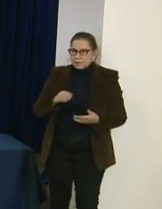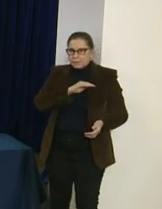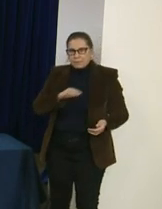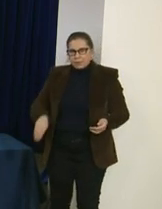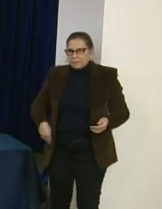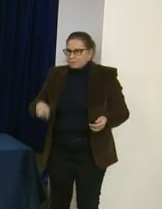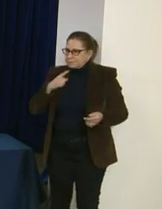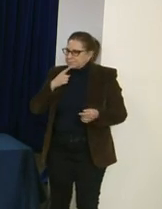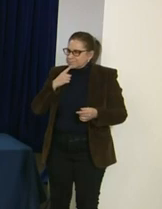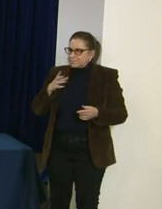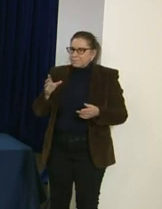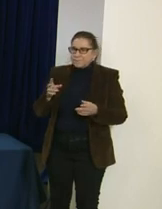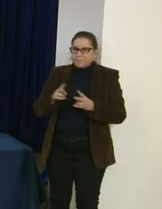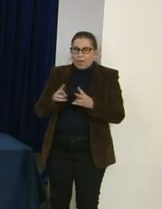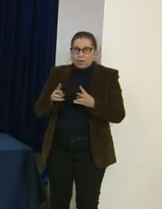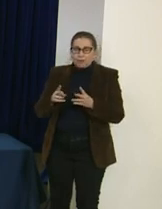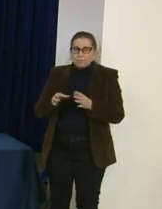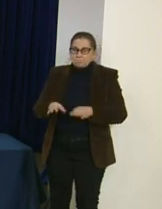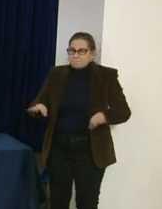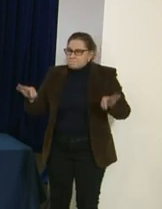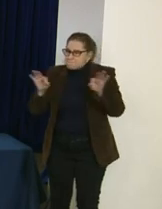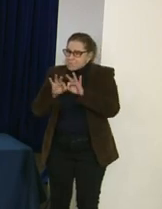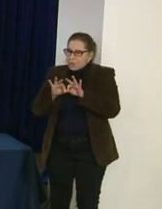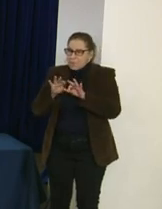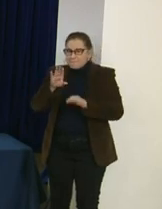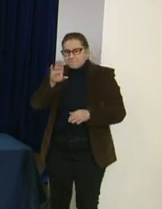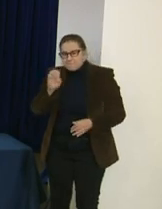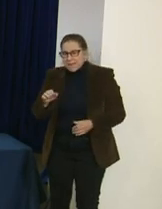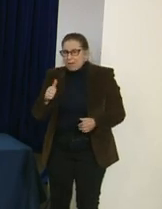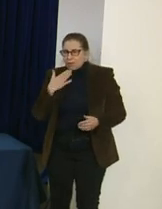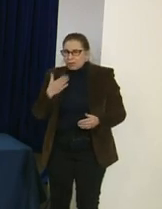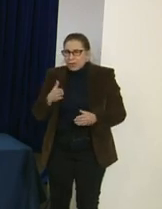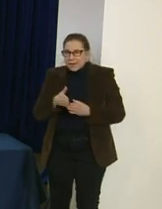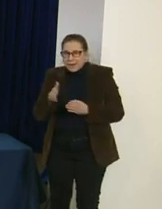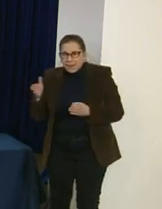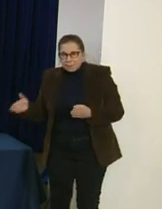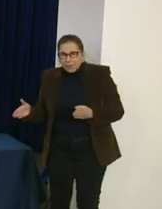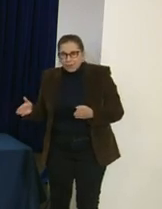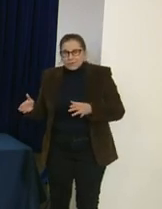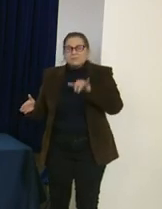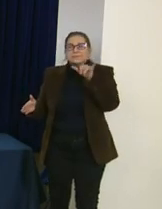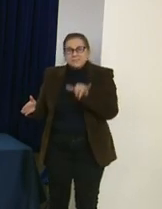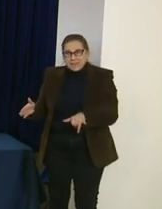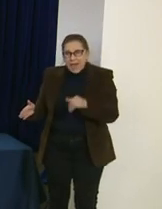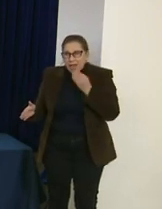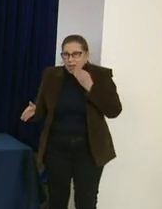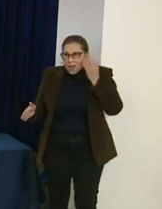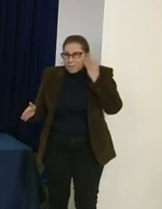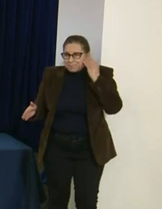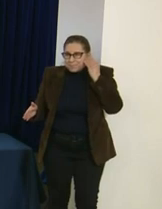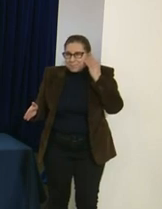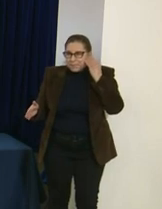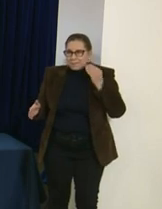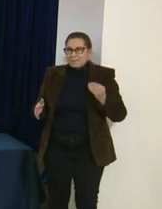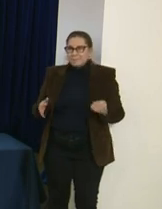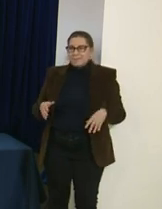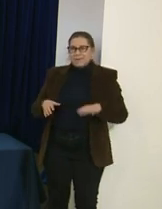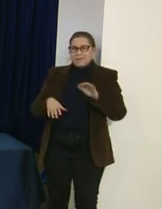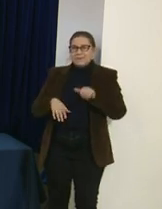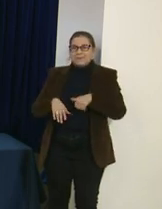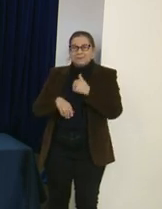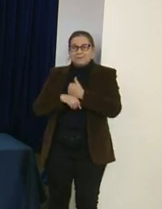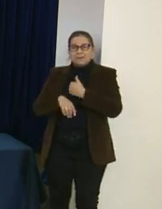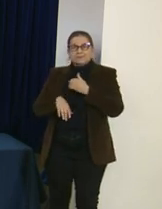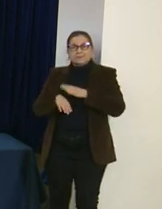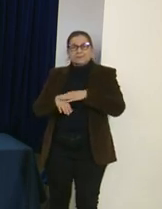stay home, and because we know that based on the experience of COVID-19 in other countries, the impact